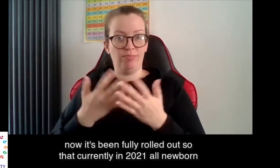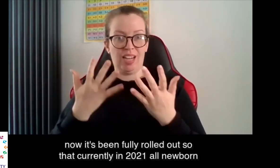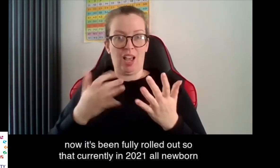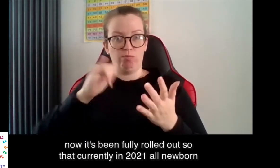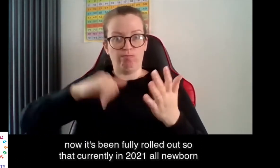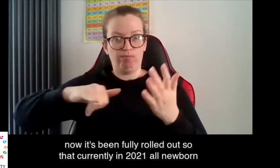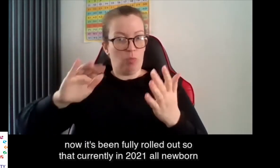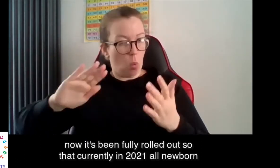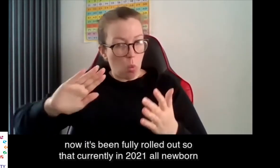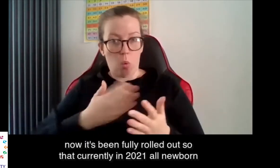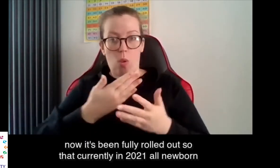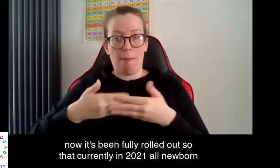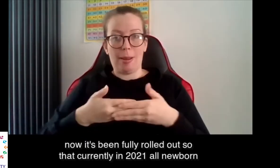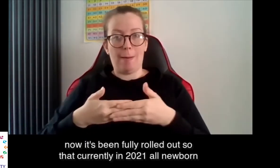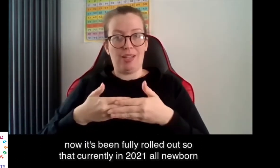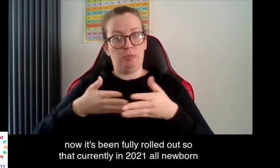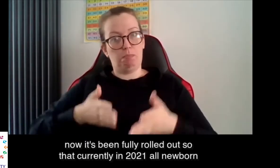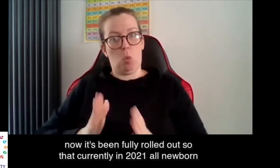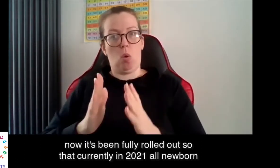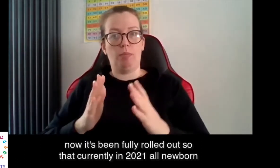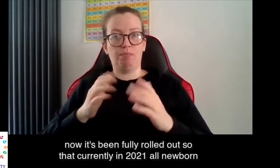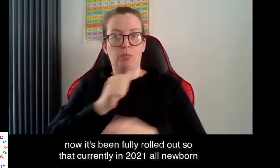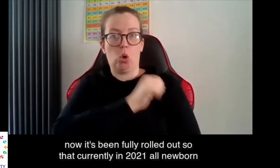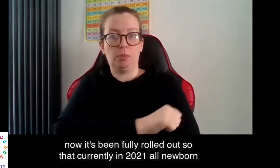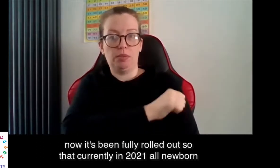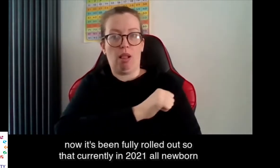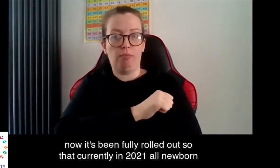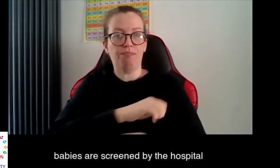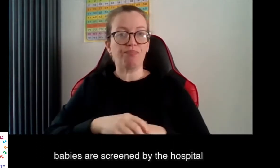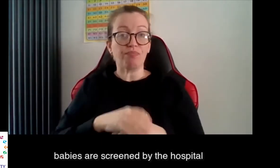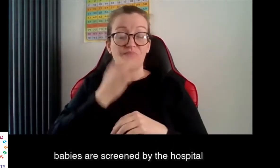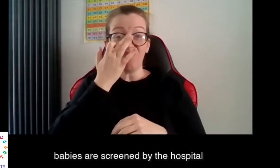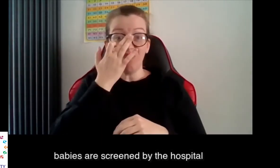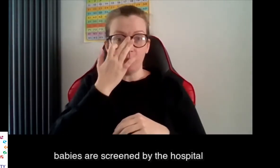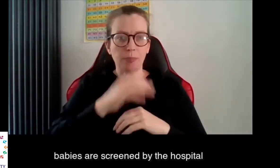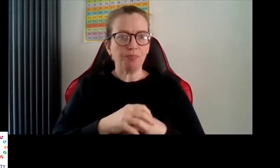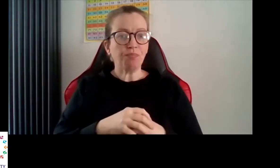out so that currently in 2021 all newborn babies are screened by the hospital.